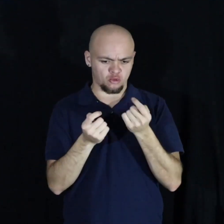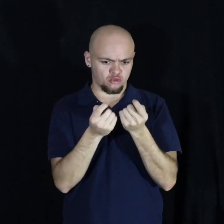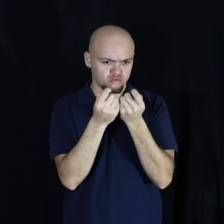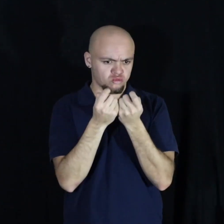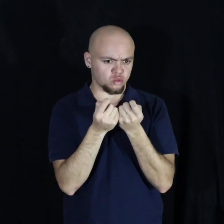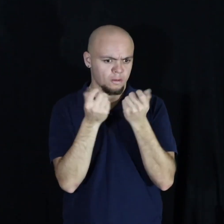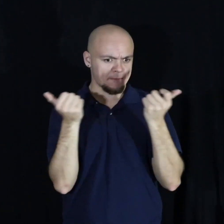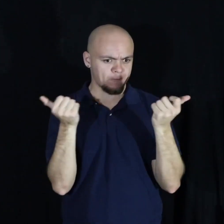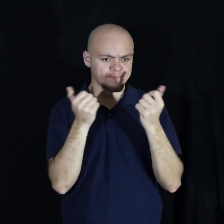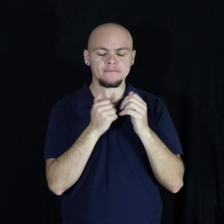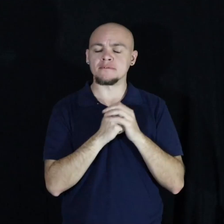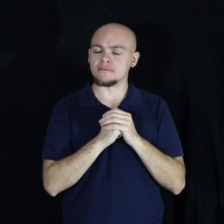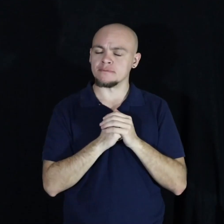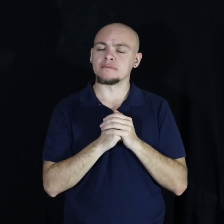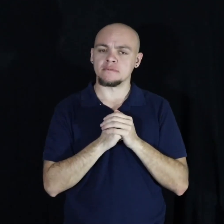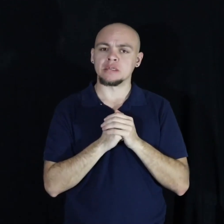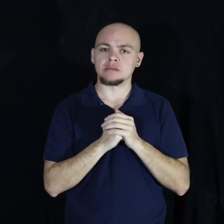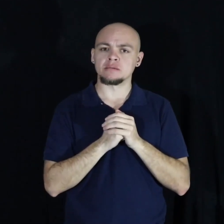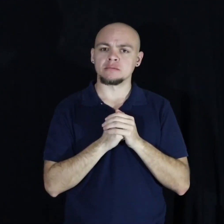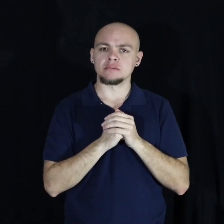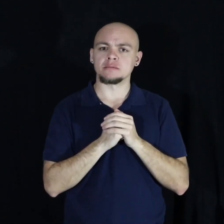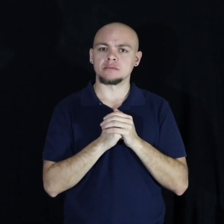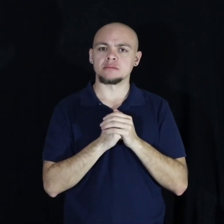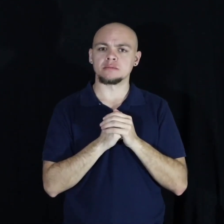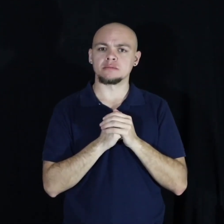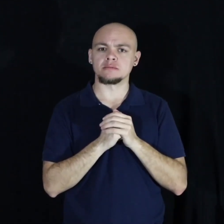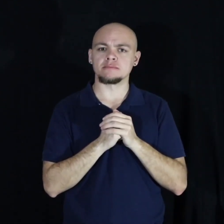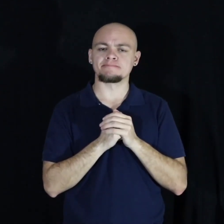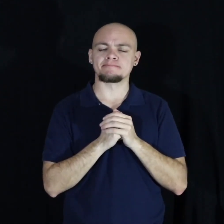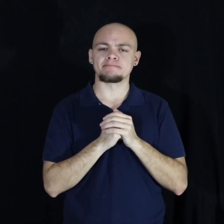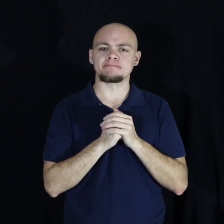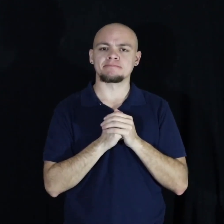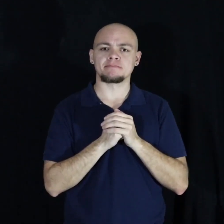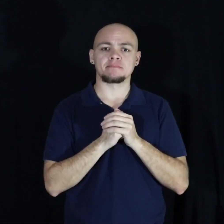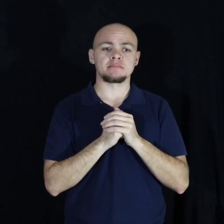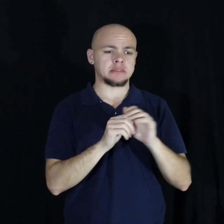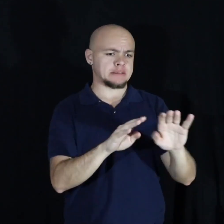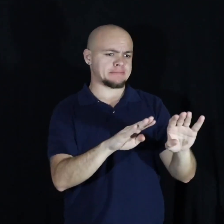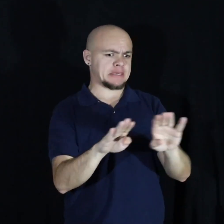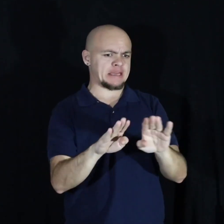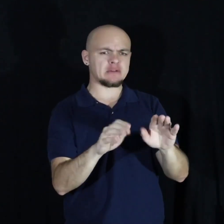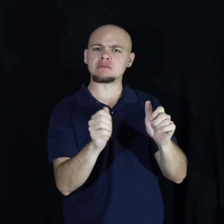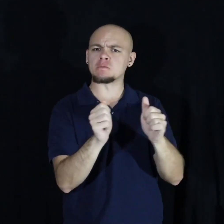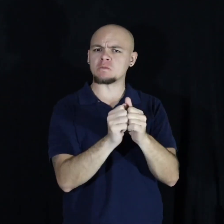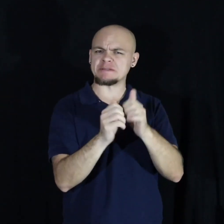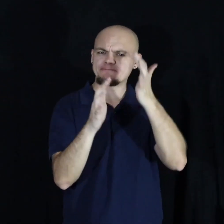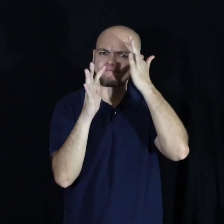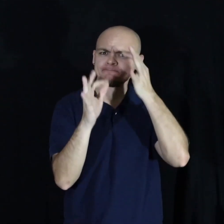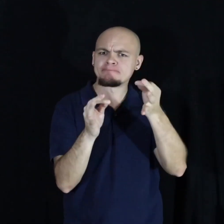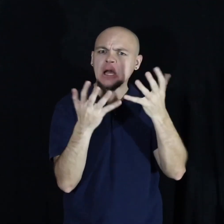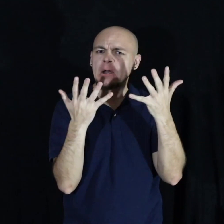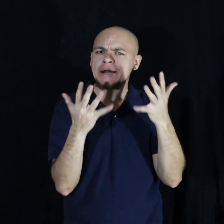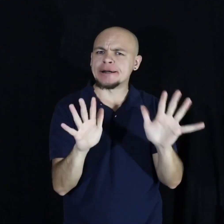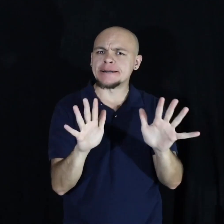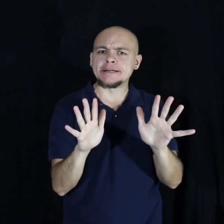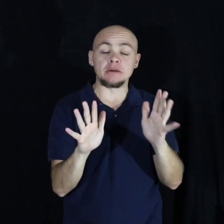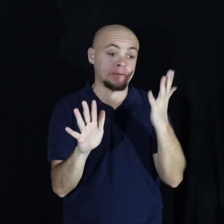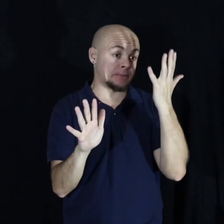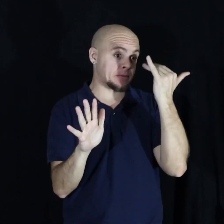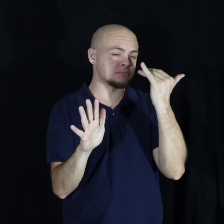It's about acting decisively because we always have a